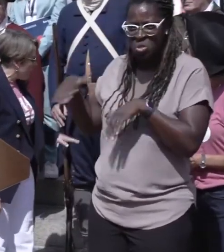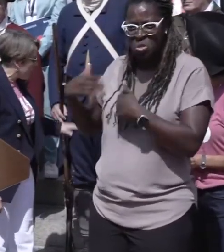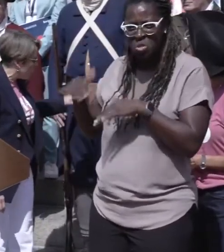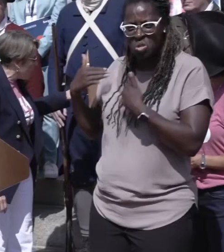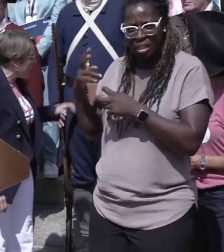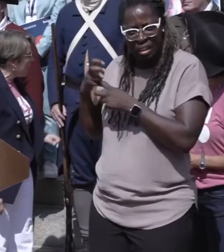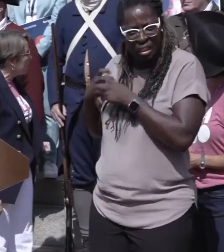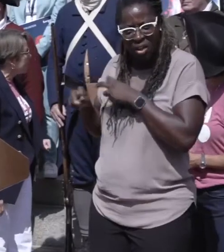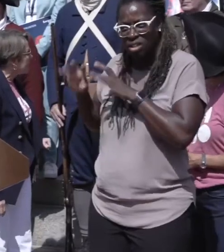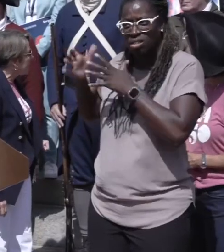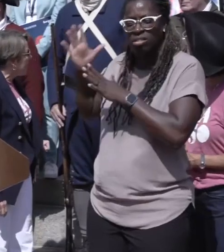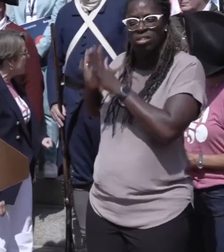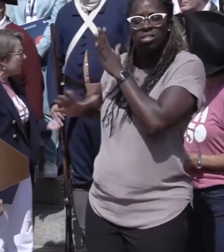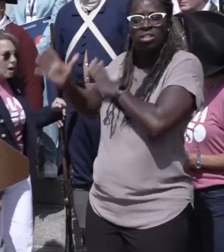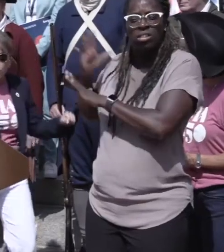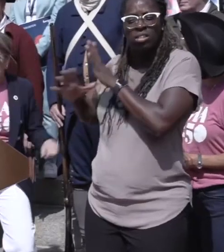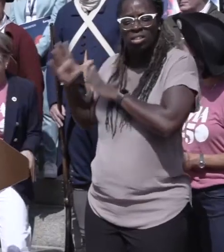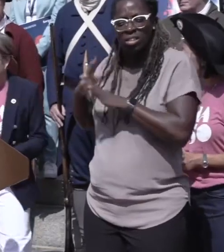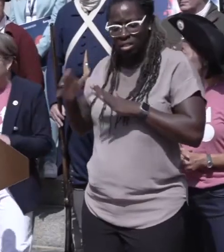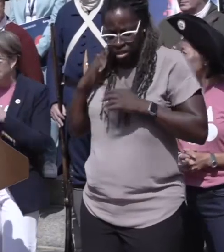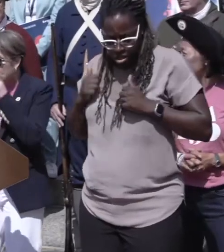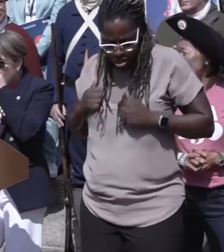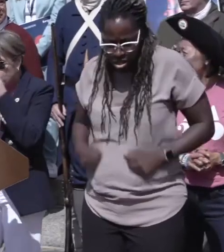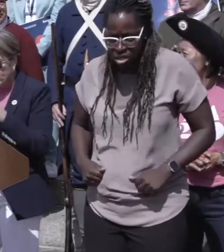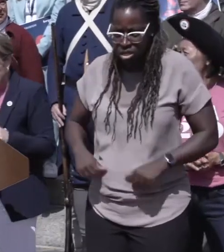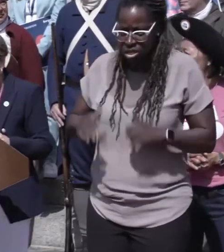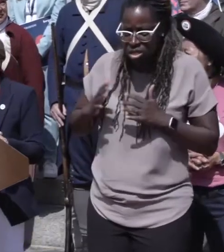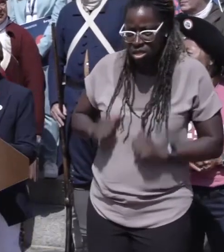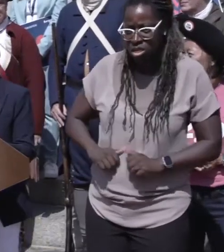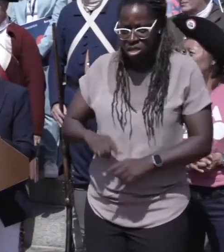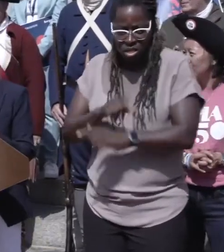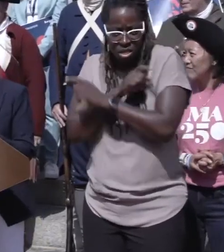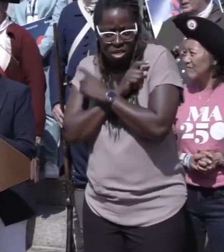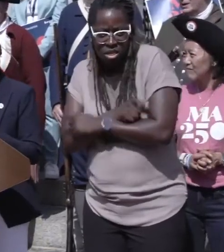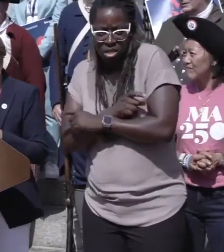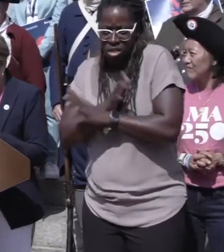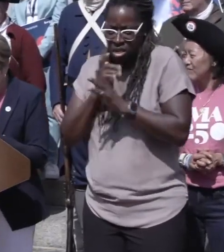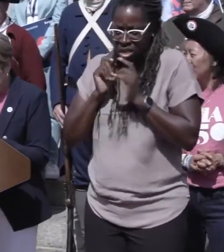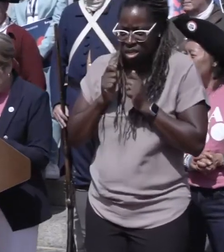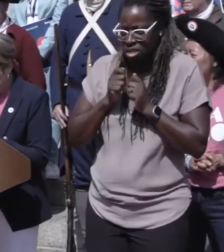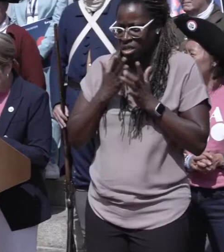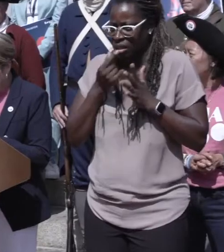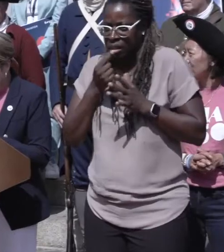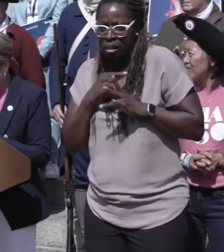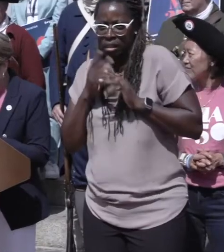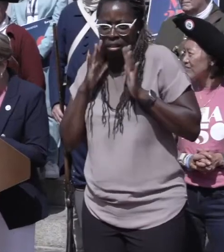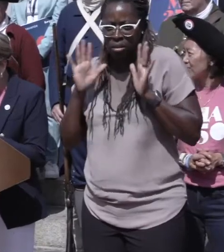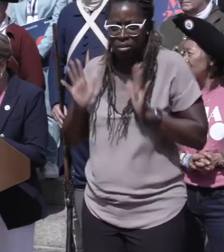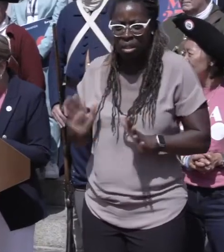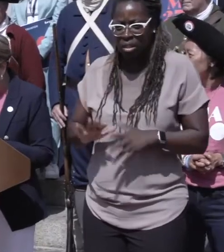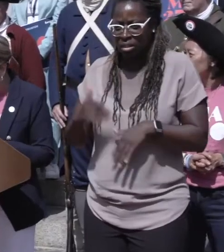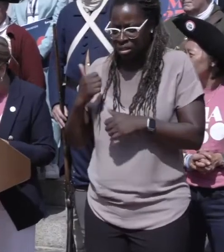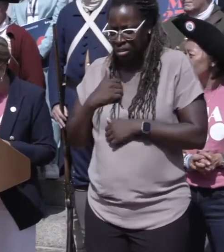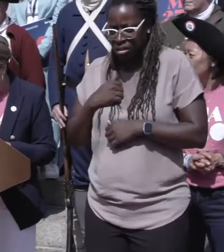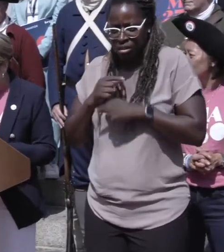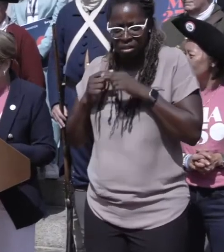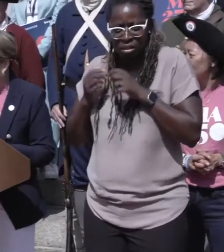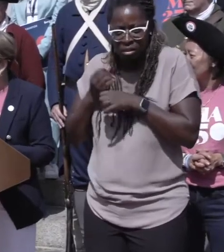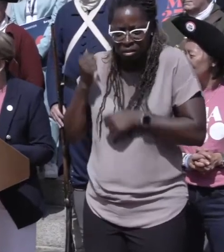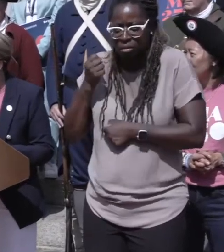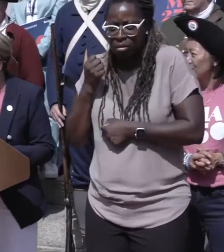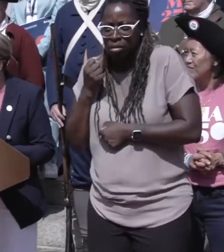they, you know, had to wear and withstand and all sorts of elements, all sorts of conditions. And it's that kind of spirit of